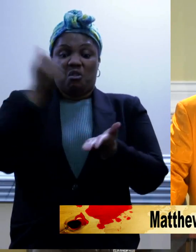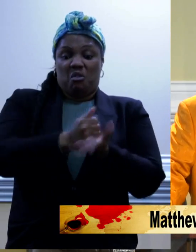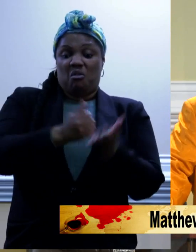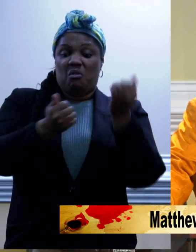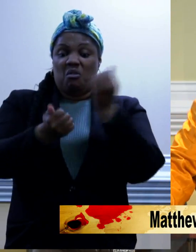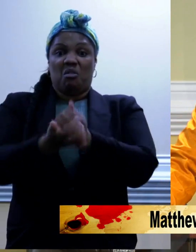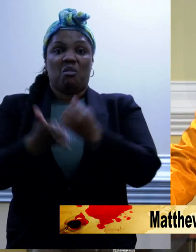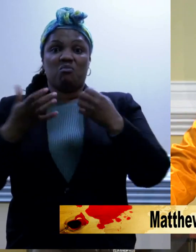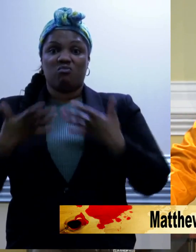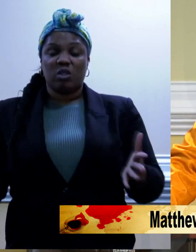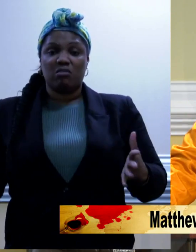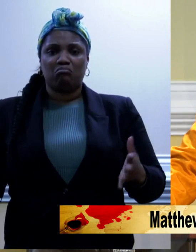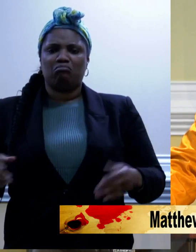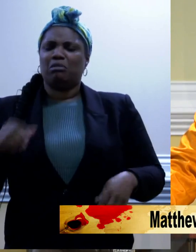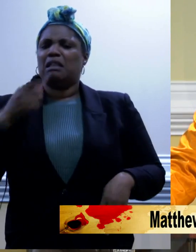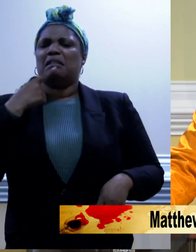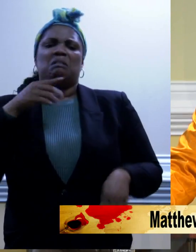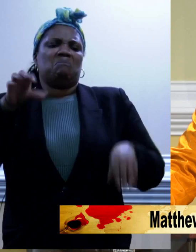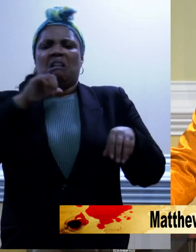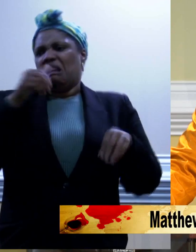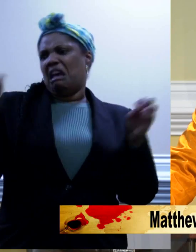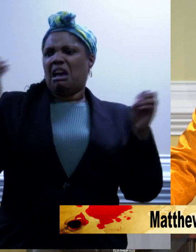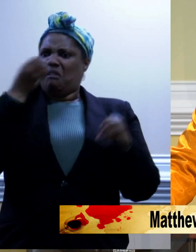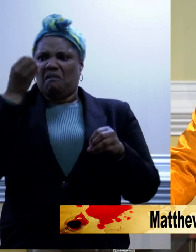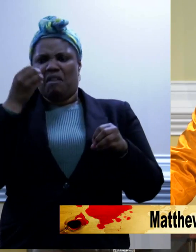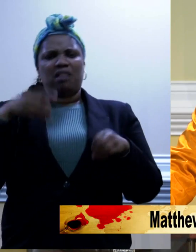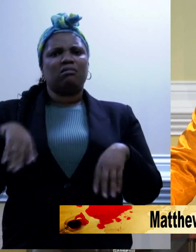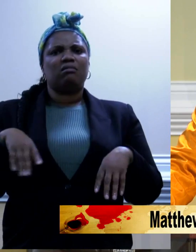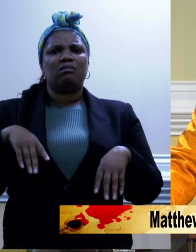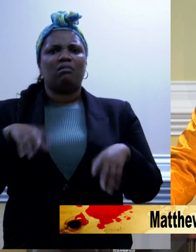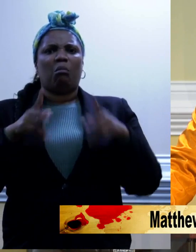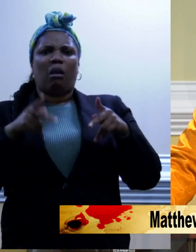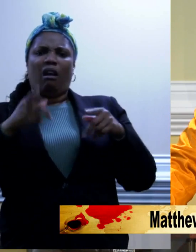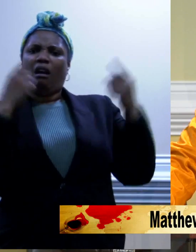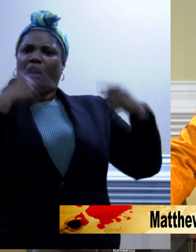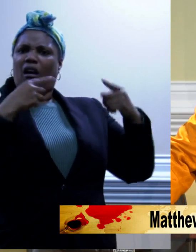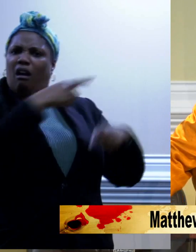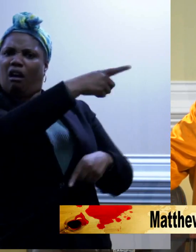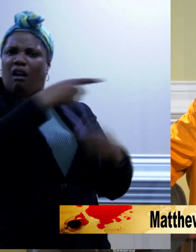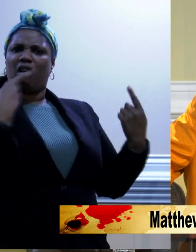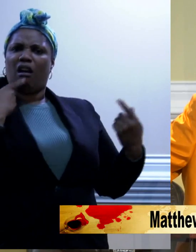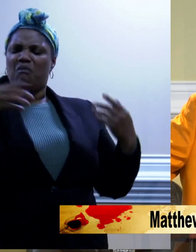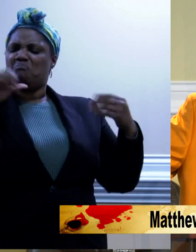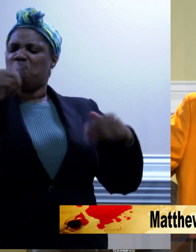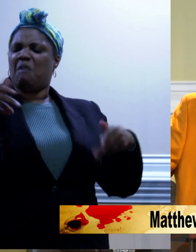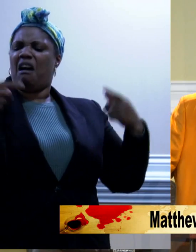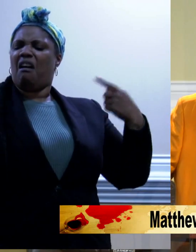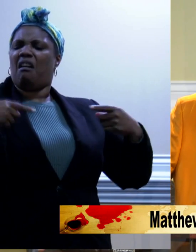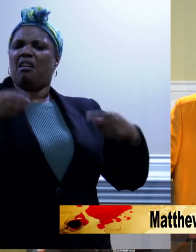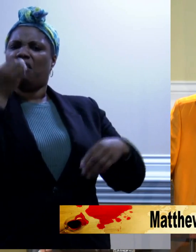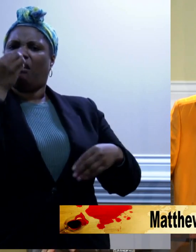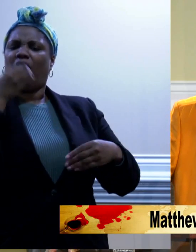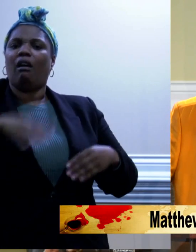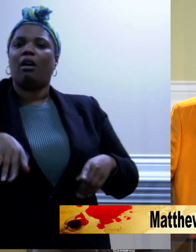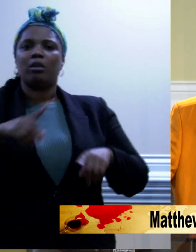I said, look, he said the feast, but Jesus don't know what he's talking about. And he said, the Son of Man